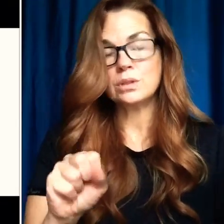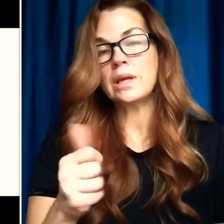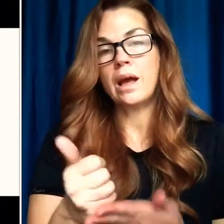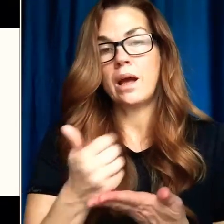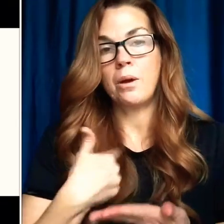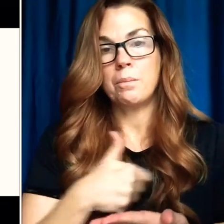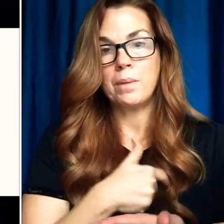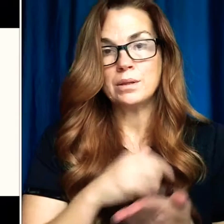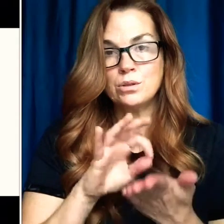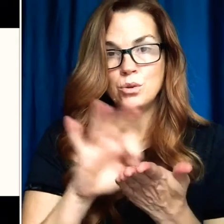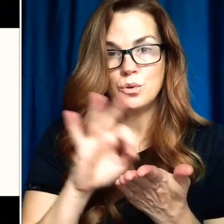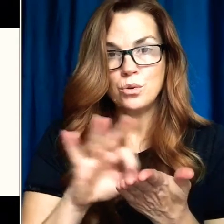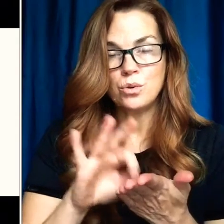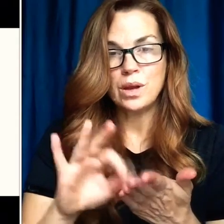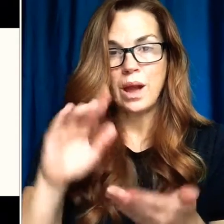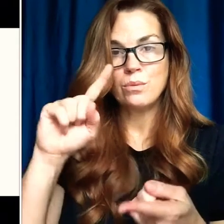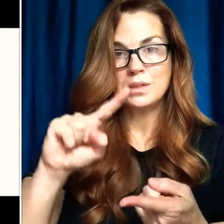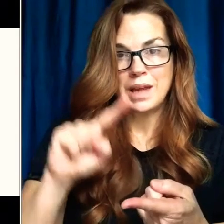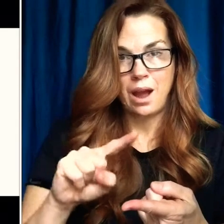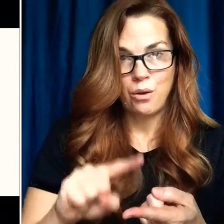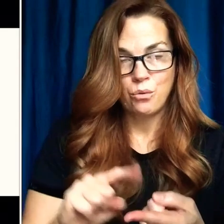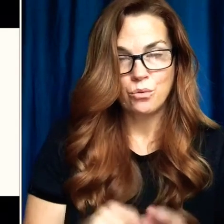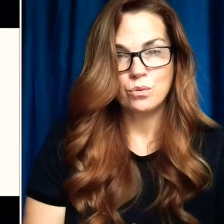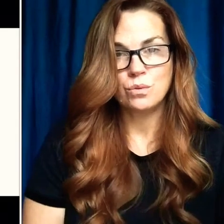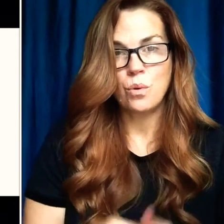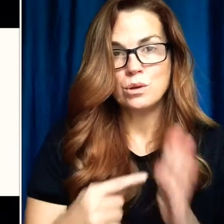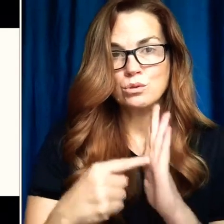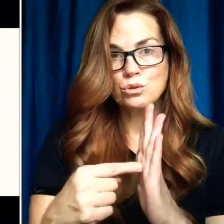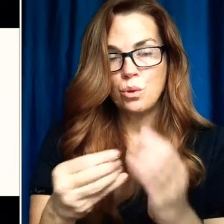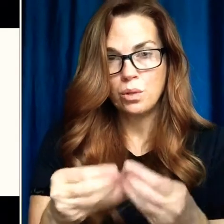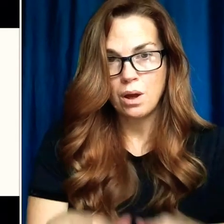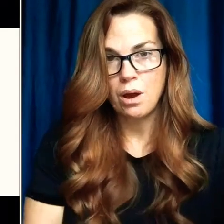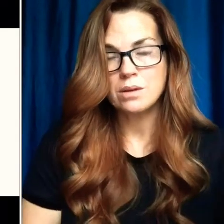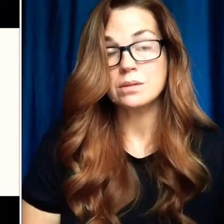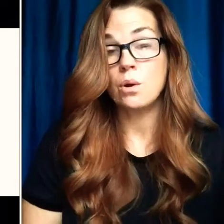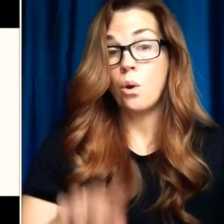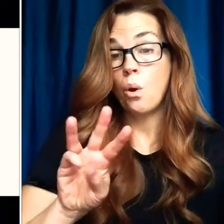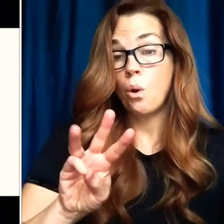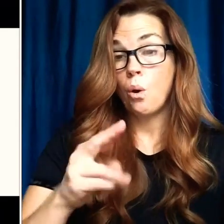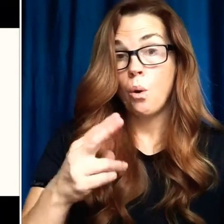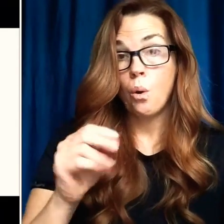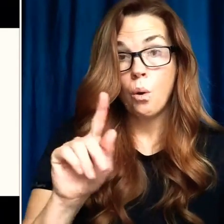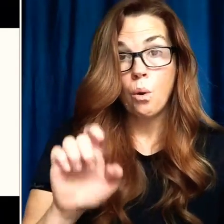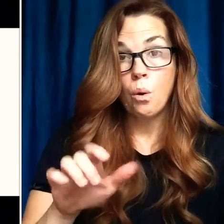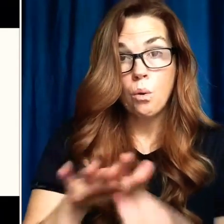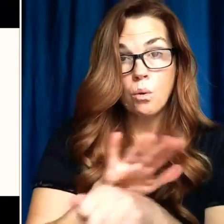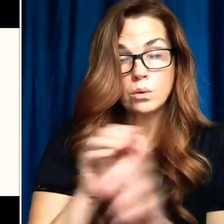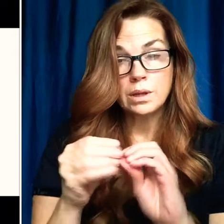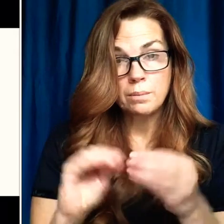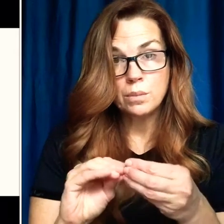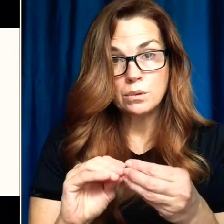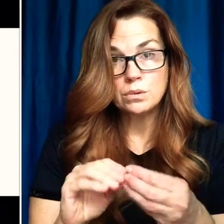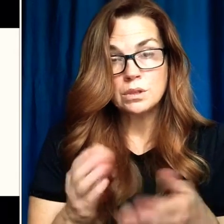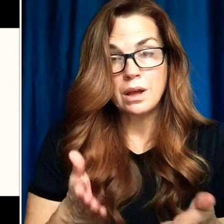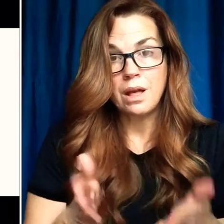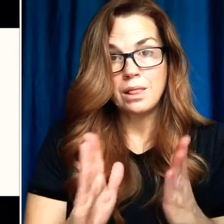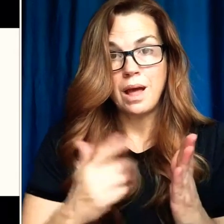us the opportunity to show the absence of value. And natural numbers, those numbers you learned first, early on in